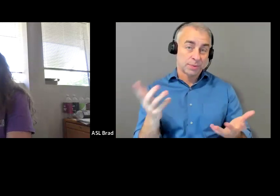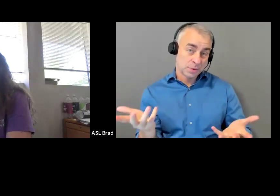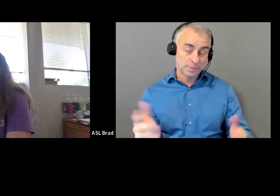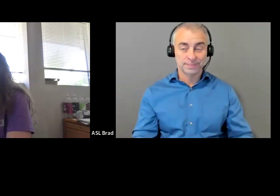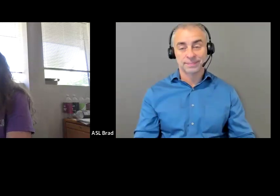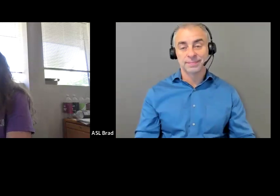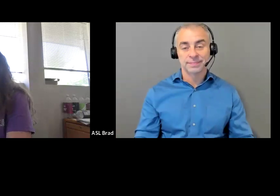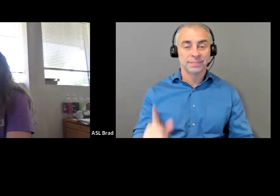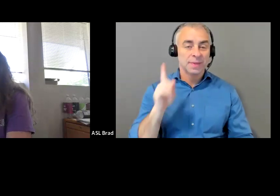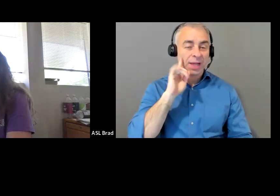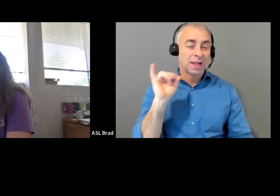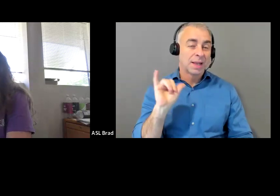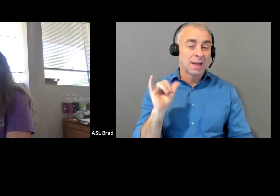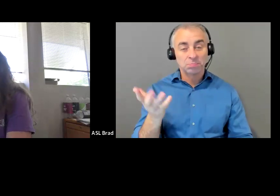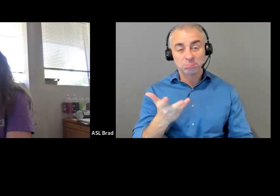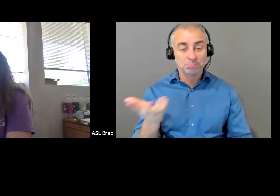sounds like